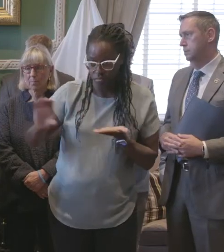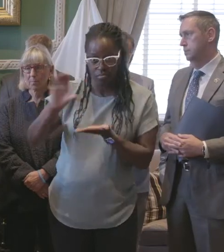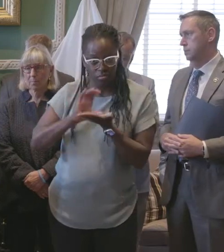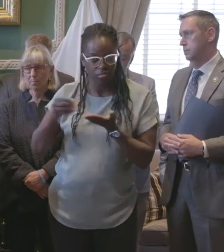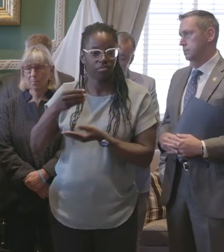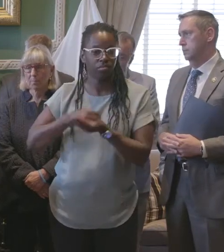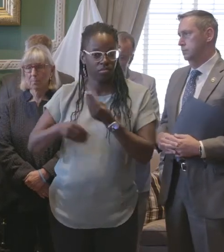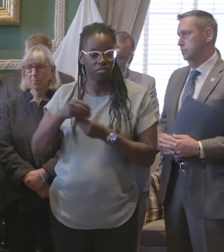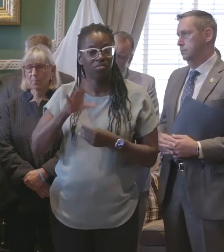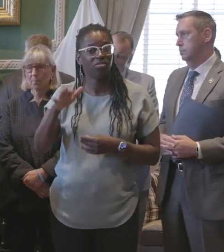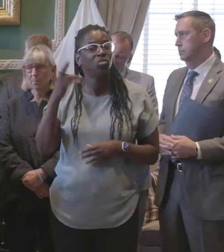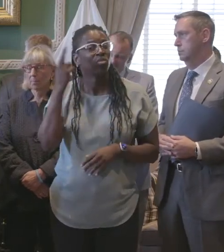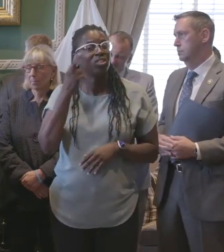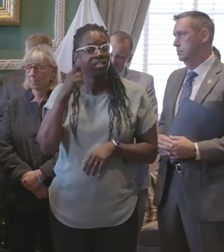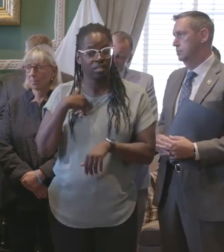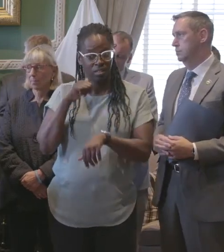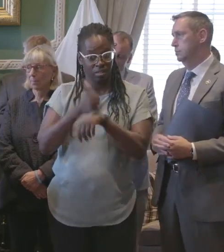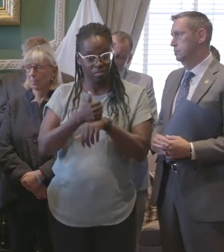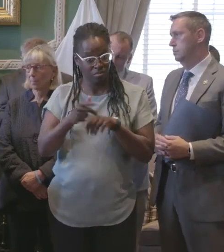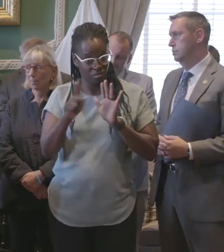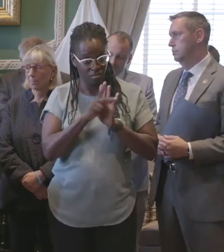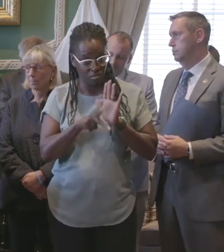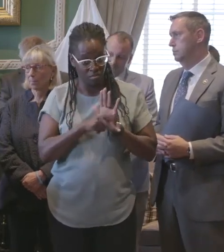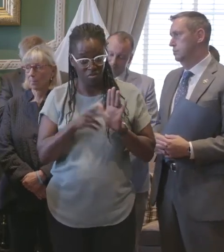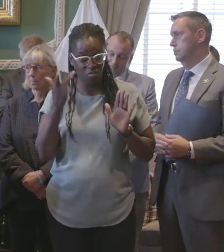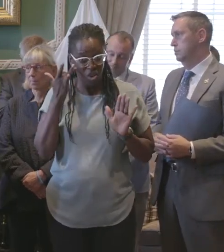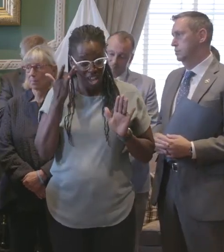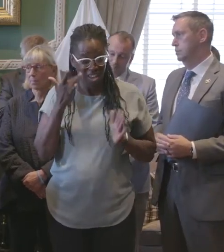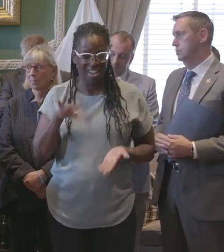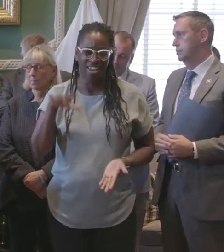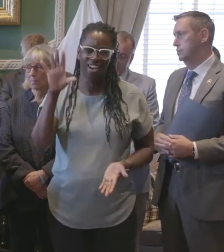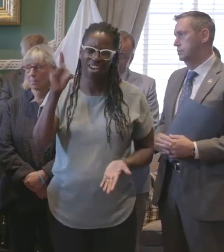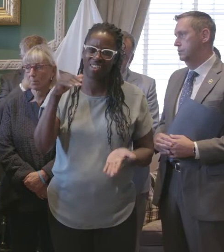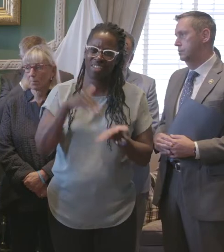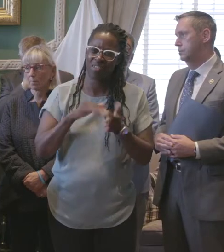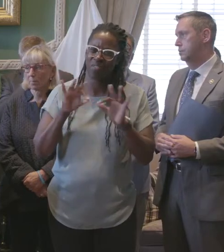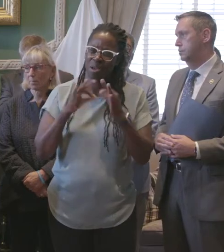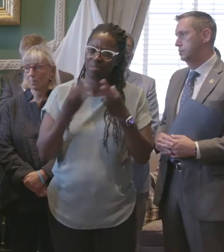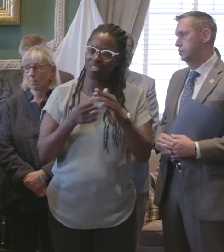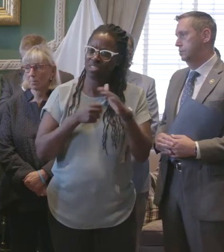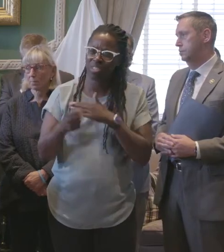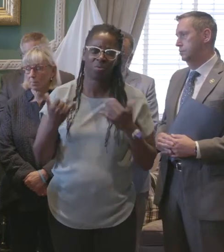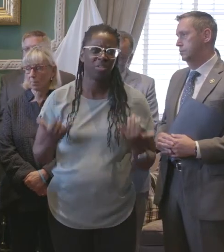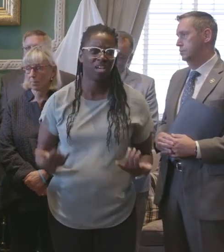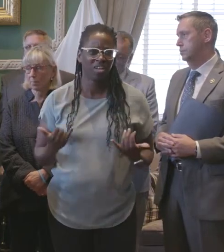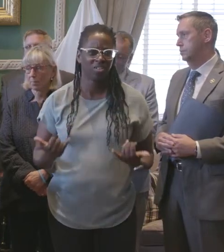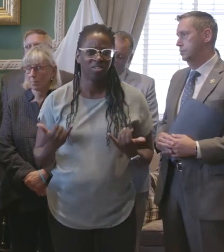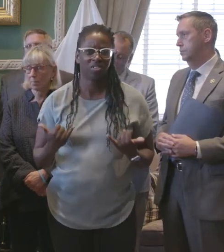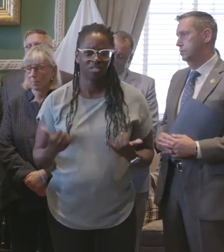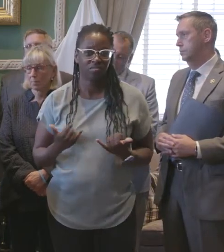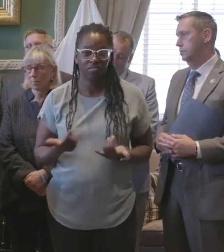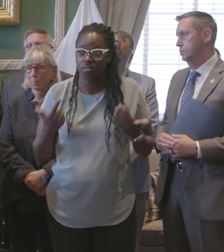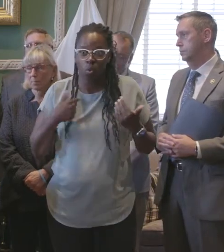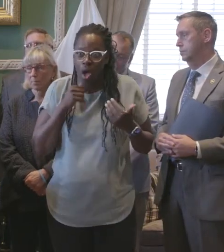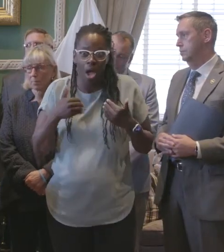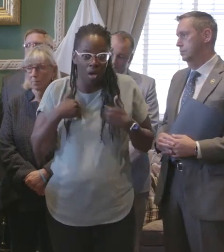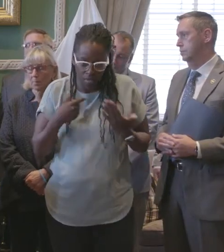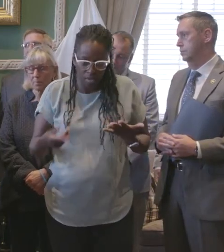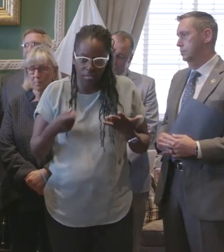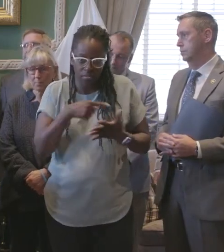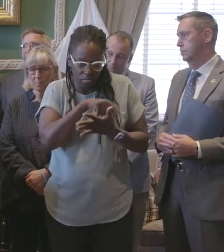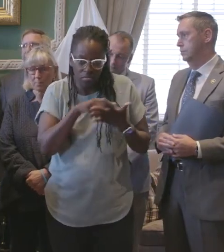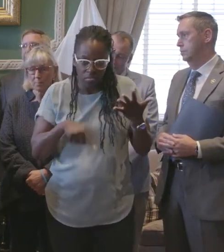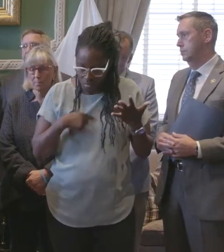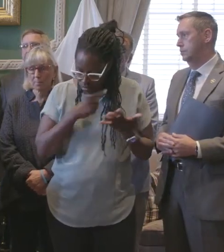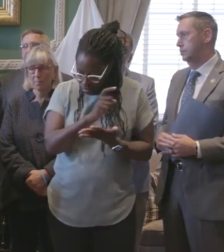implemented that policy is because we've got 8,000 families in shelter right now, and we don't have an unlimited checkbook or